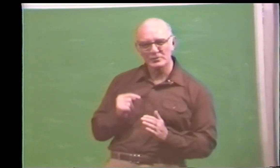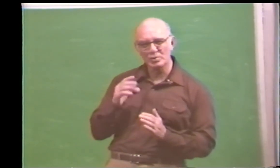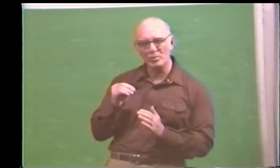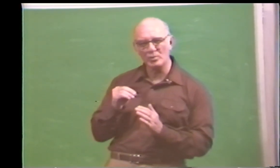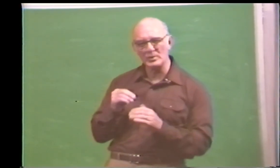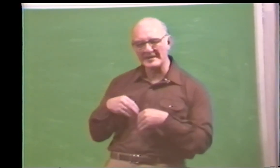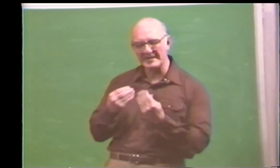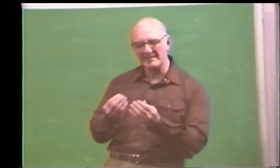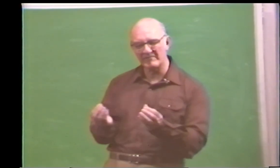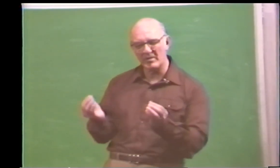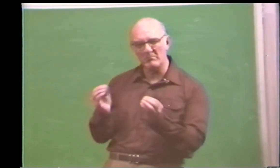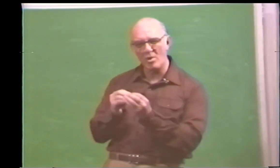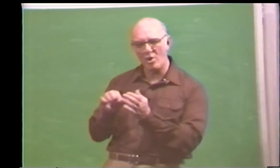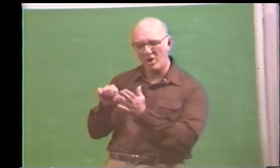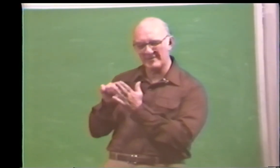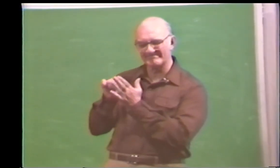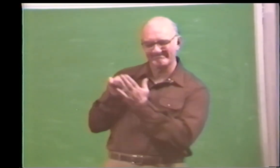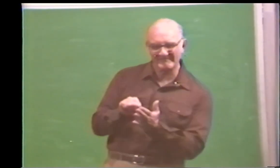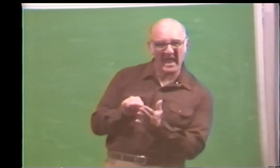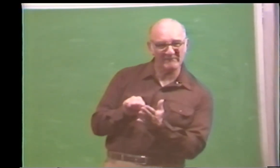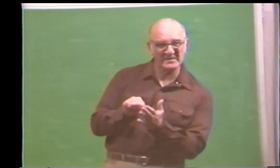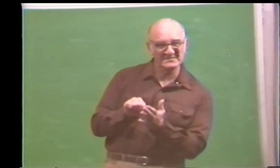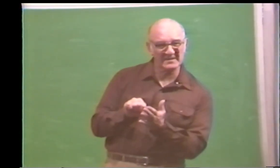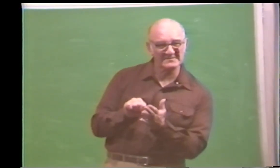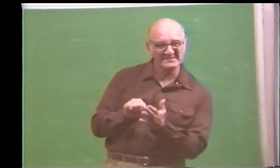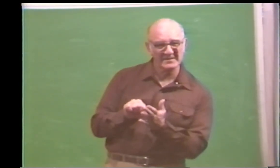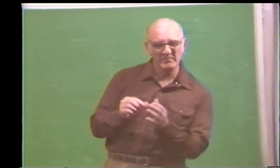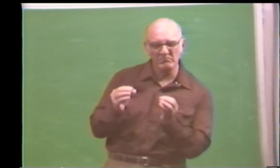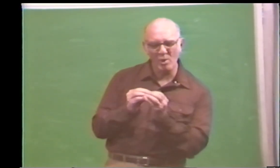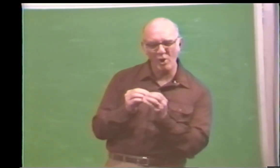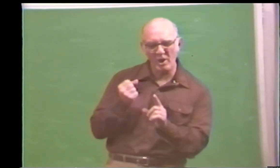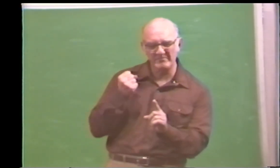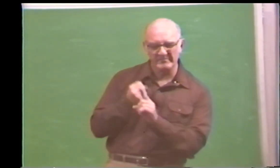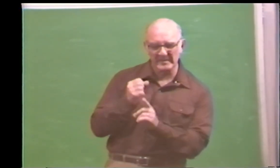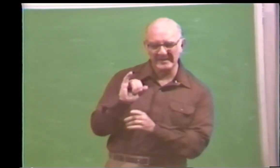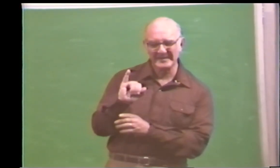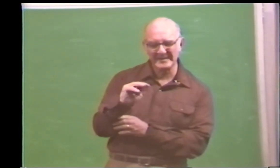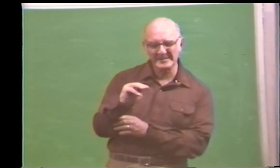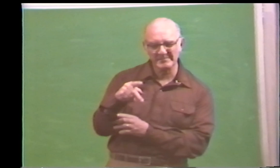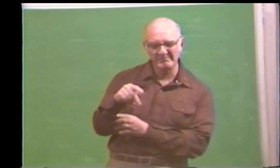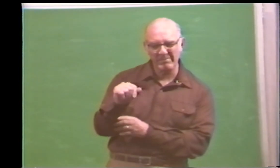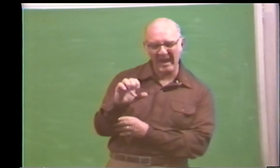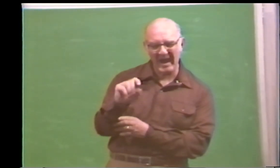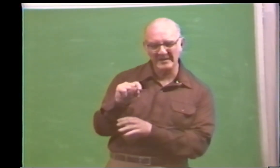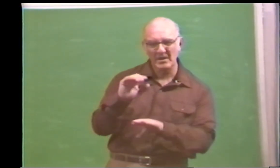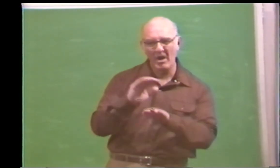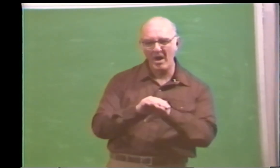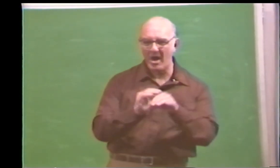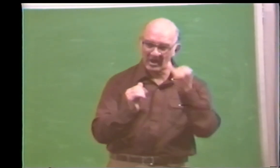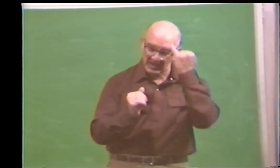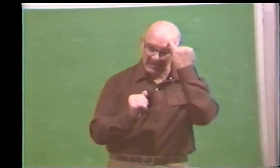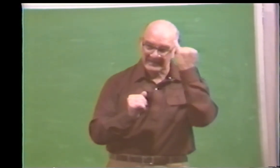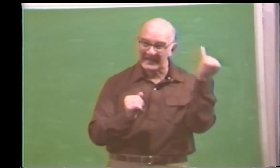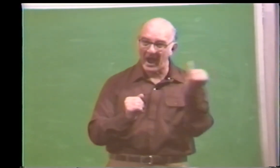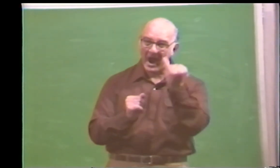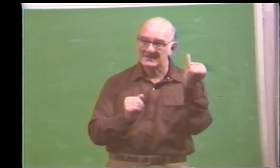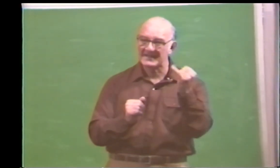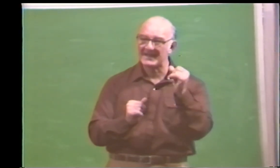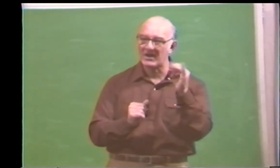to give more emphasis, more impact on the idea